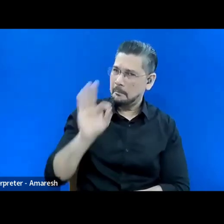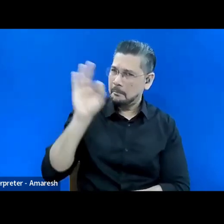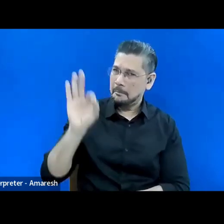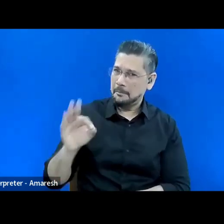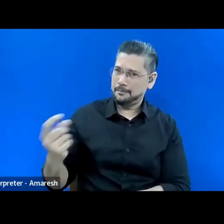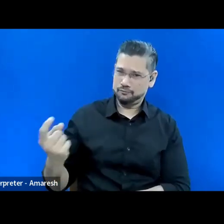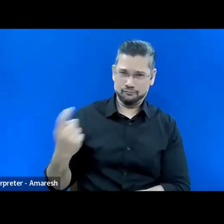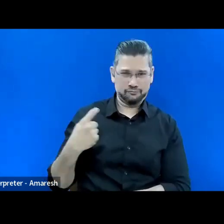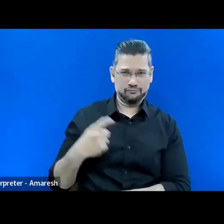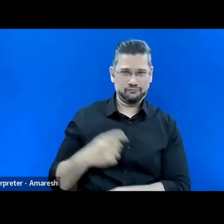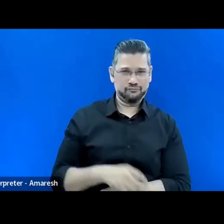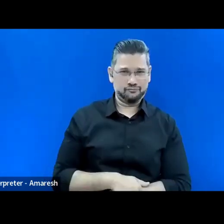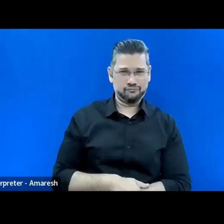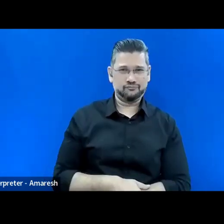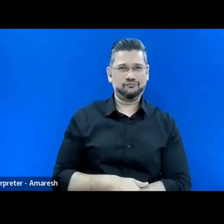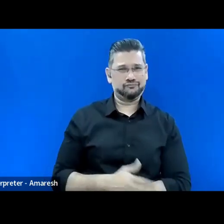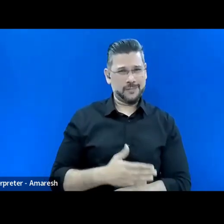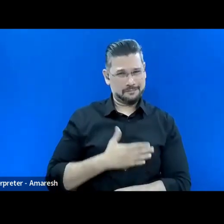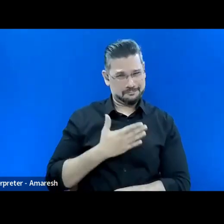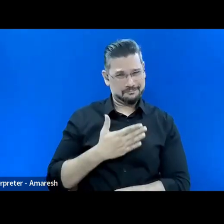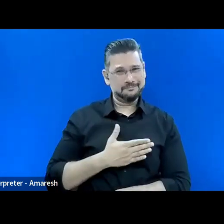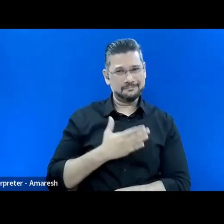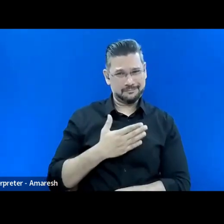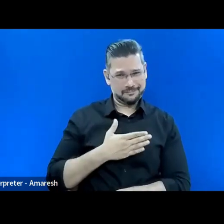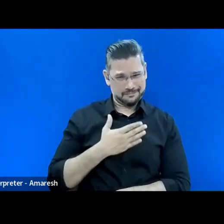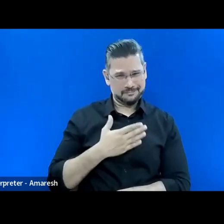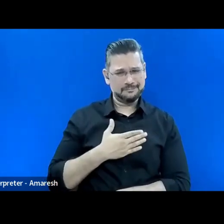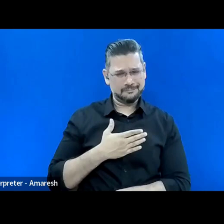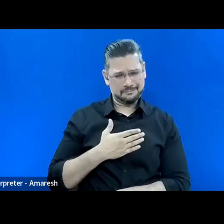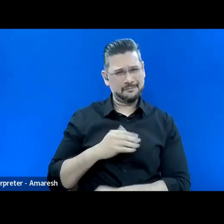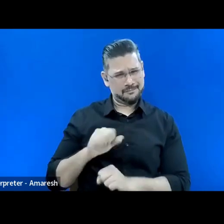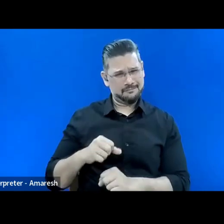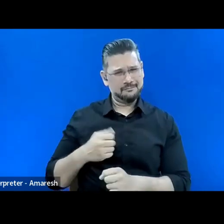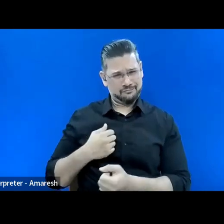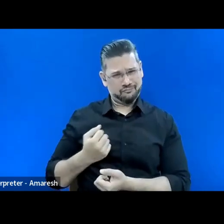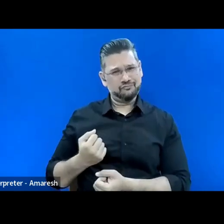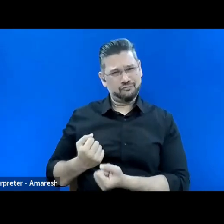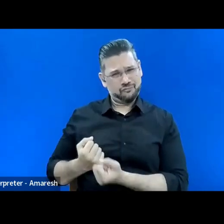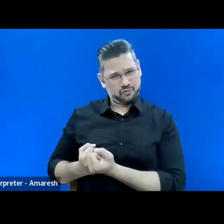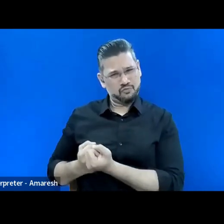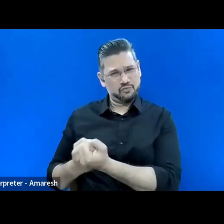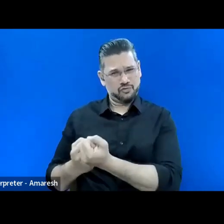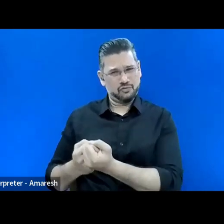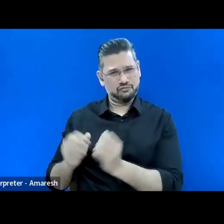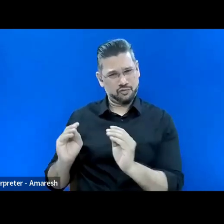to respond, and we are very happy to support a youth platform